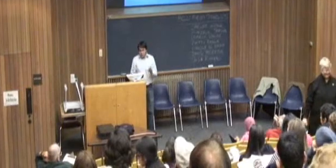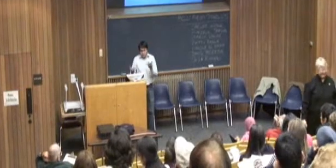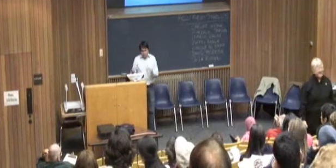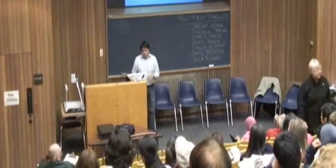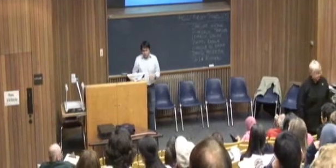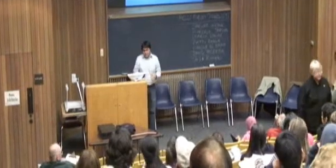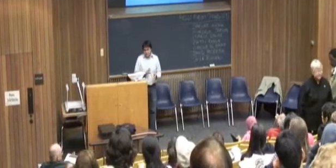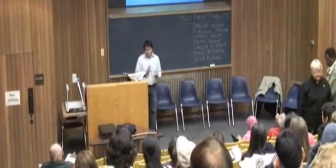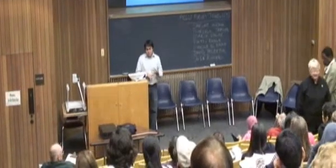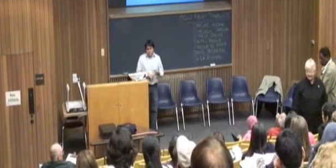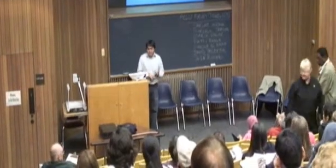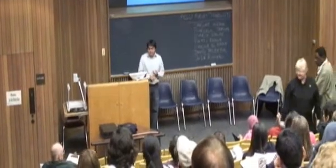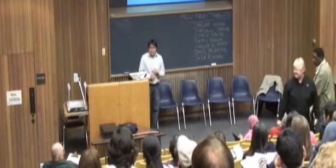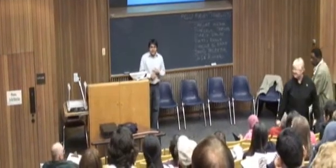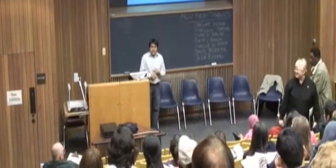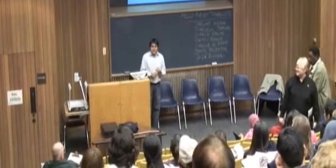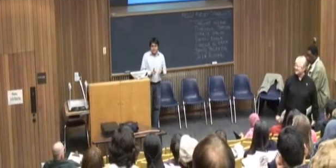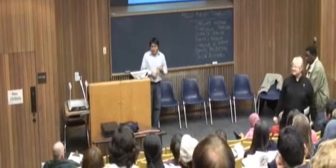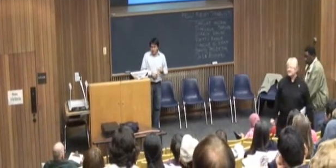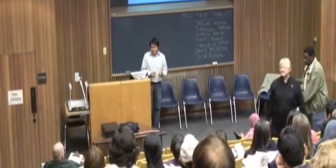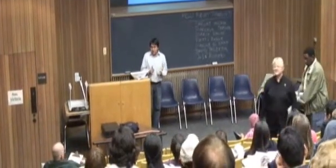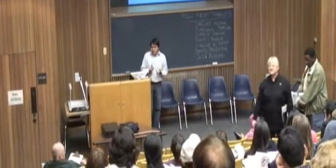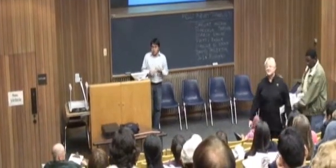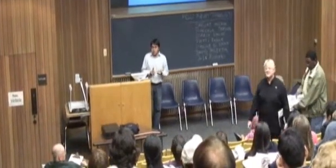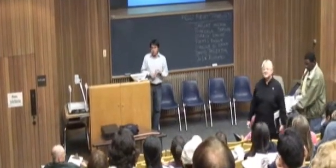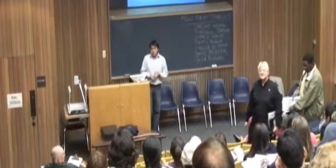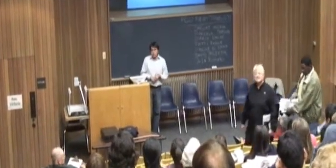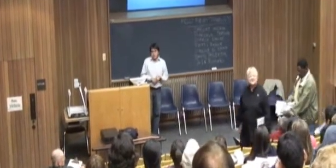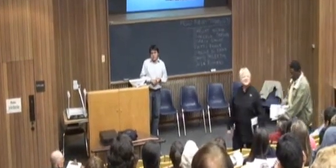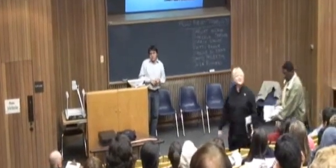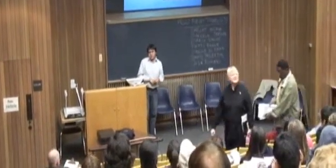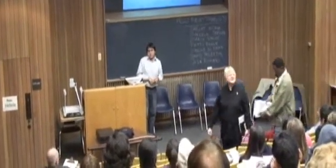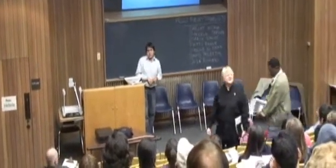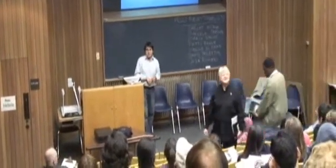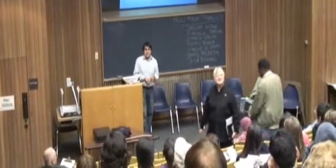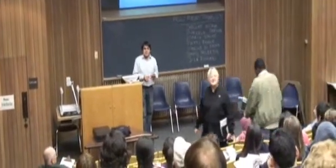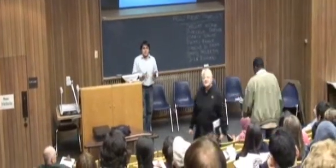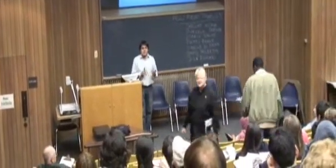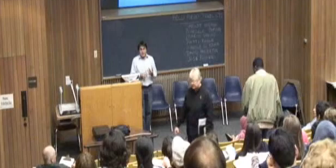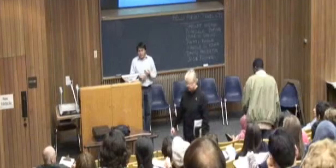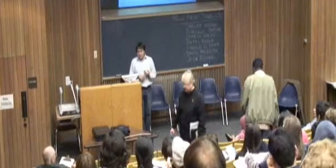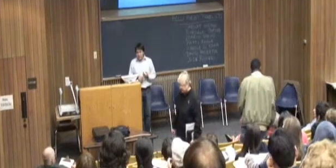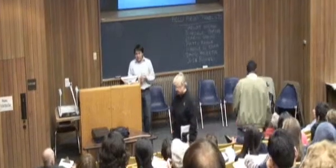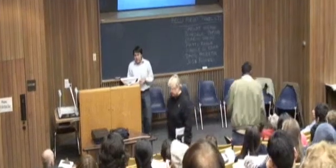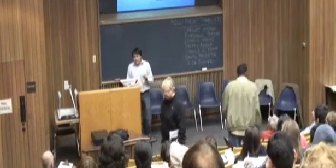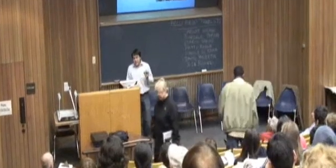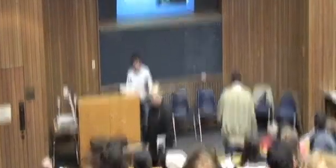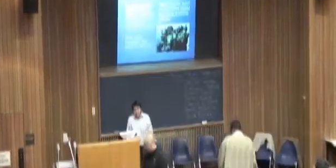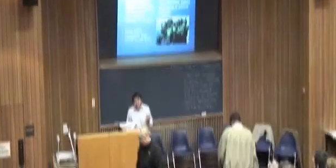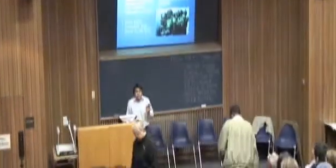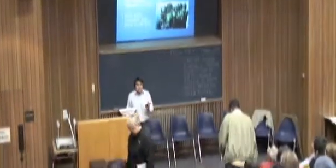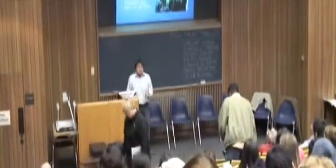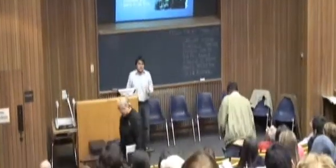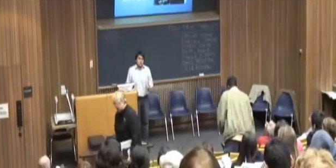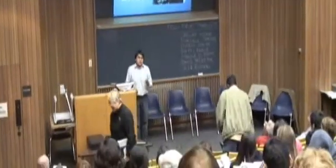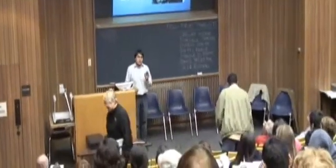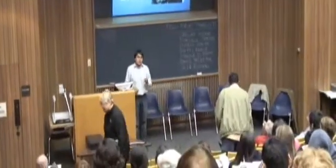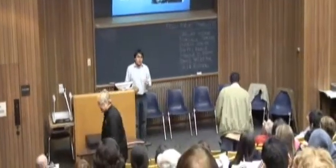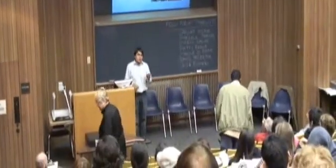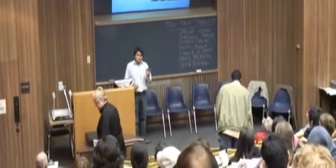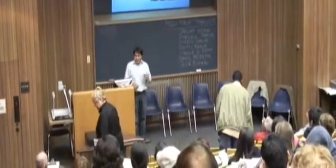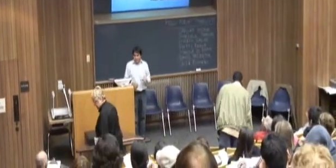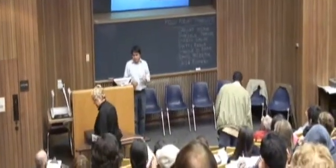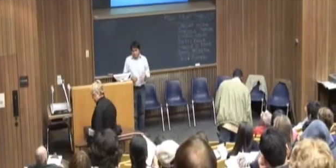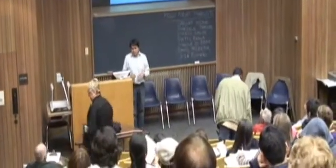And so, as you can see there, is when police investigate, stop, search, or use force against a person based on a stereotype instead of evidence